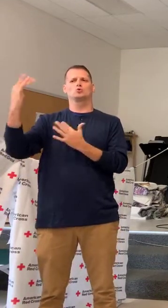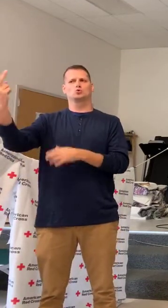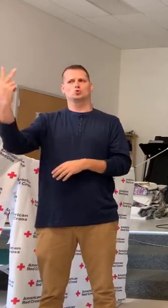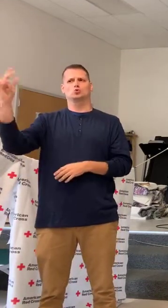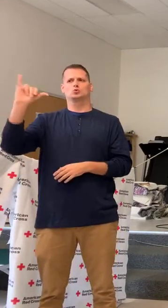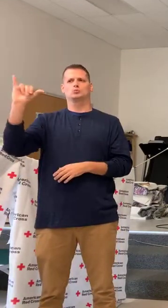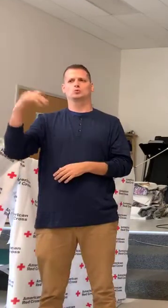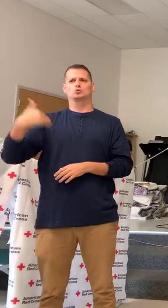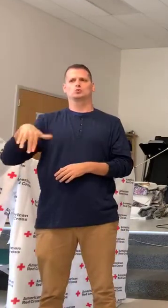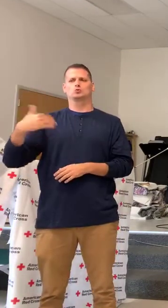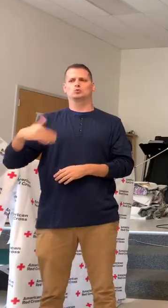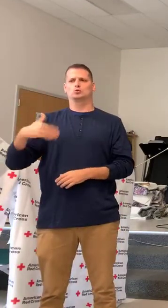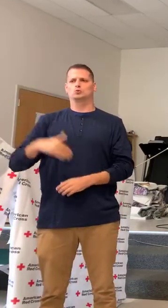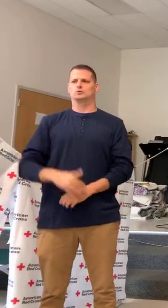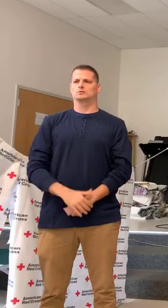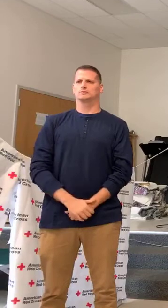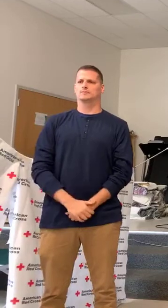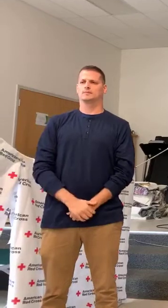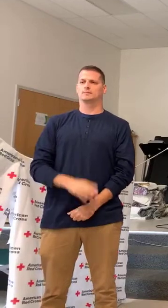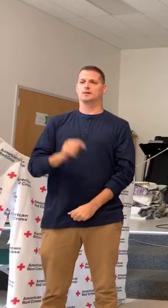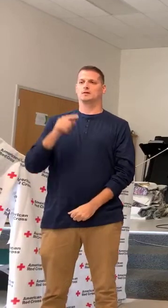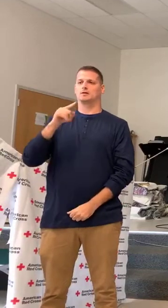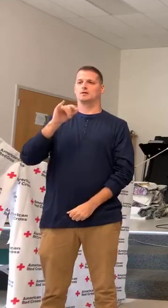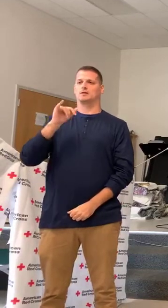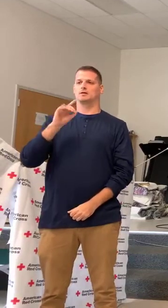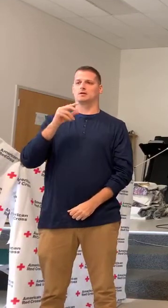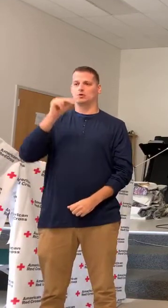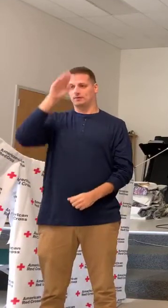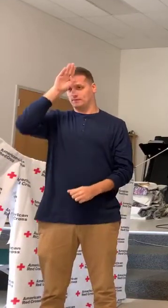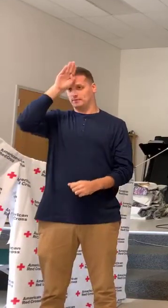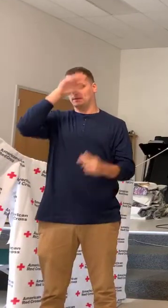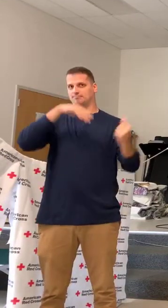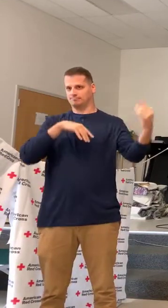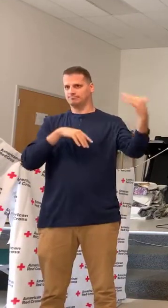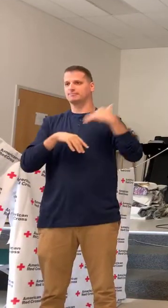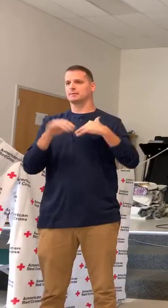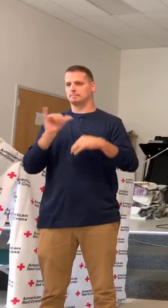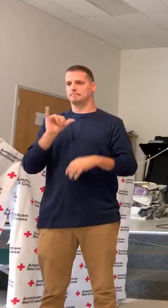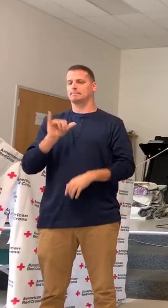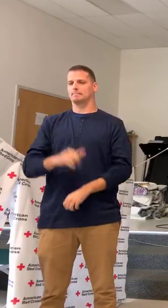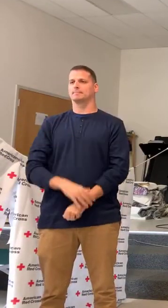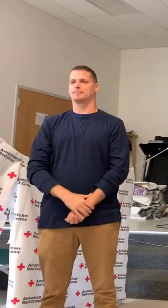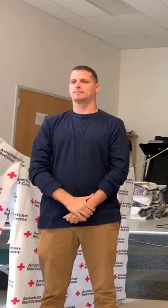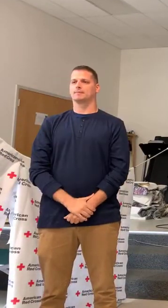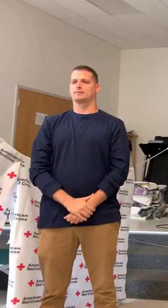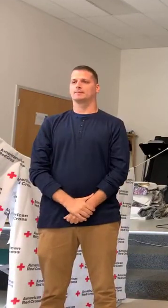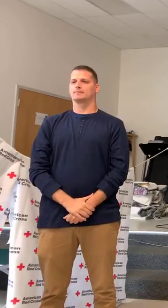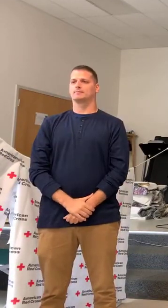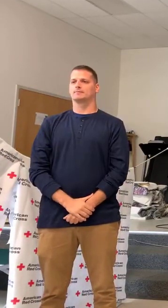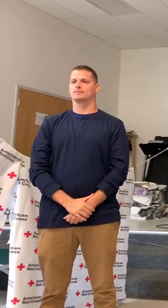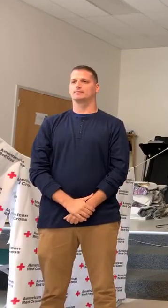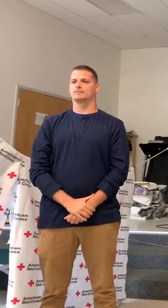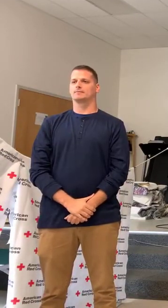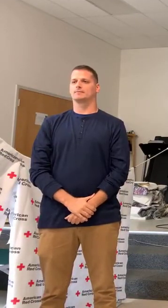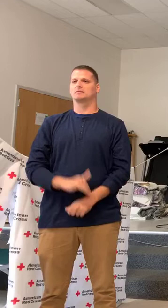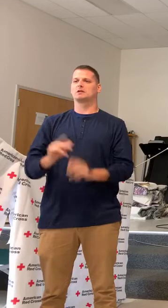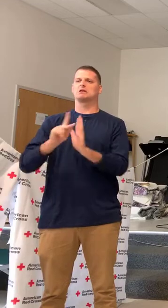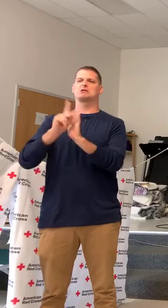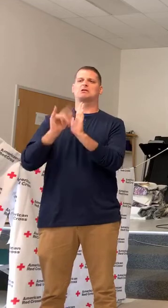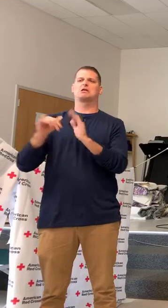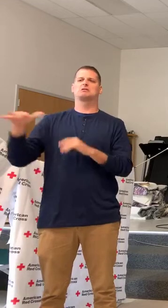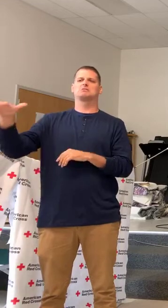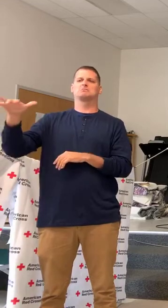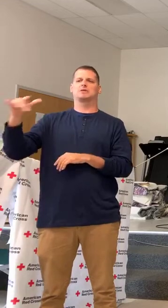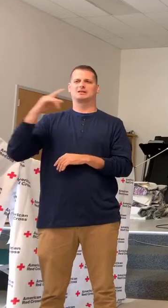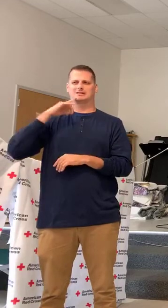country. They've also got two additional fires down in out of Homer that are roughly about 100 acres and a lot of activity there the first